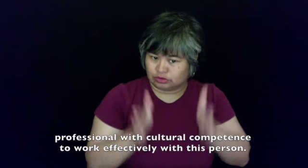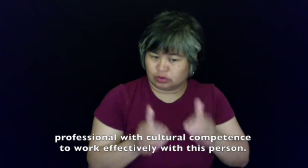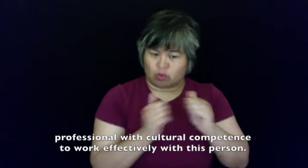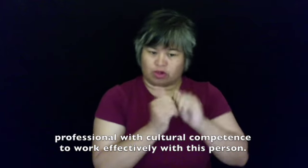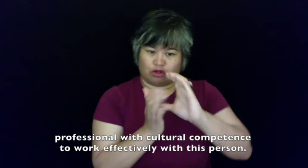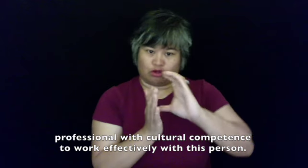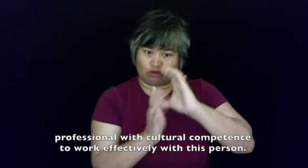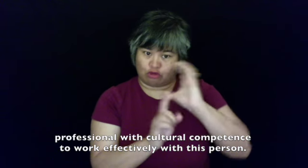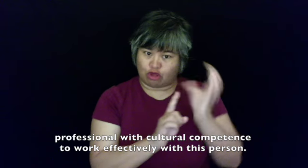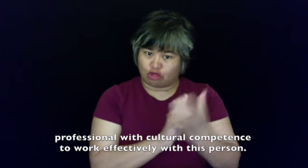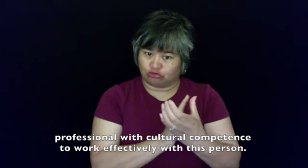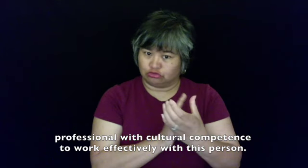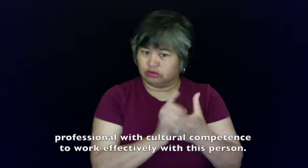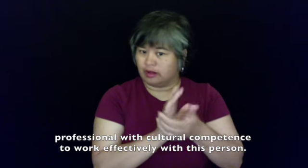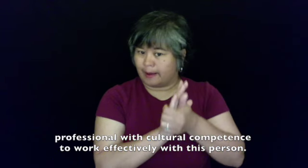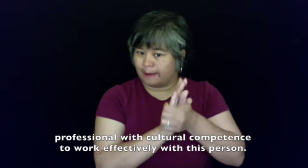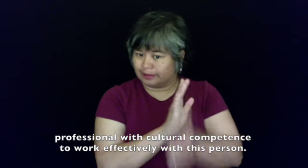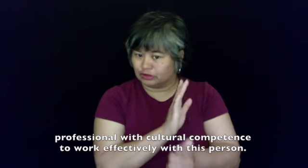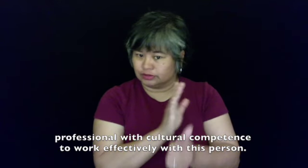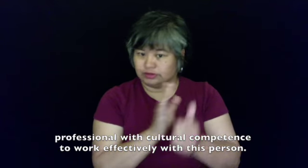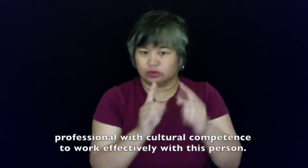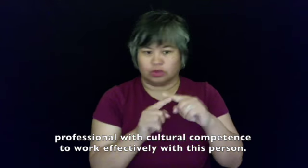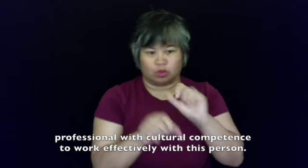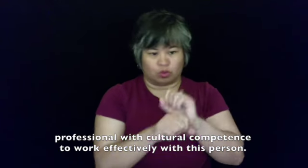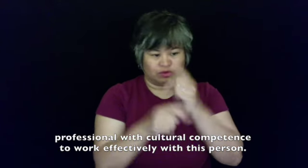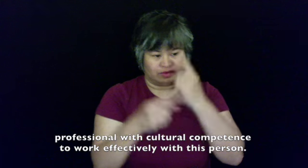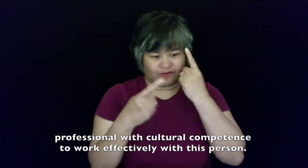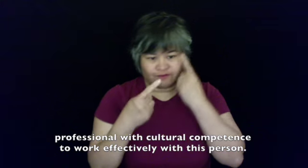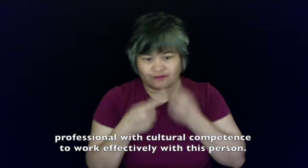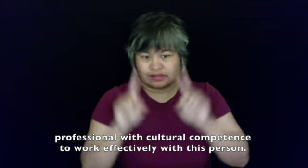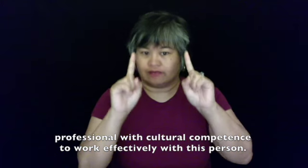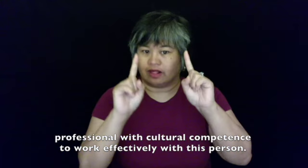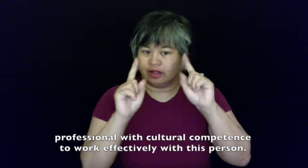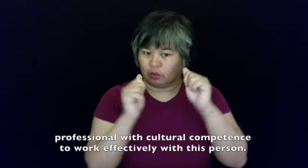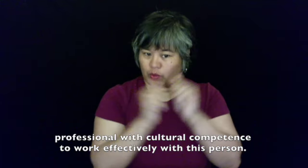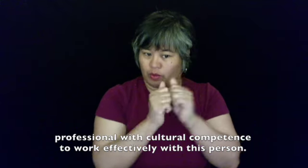professional with cultural competence to work effectively with this person.